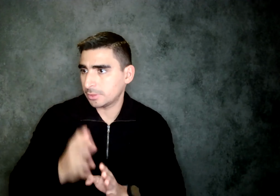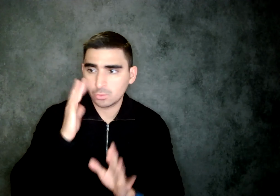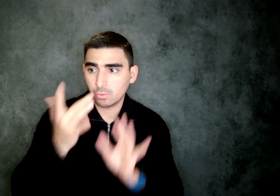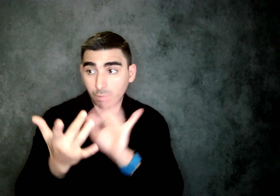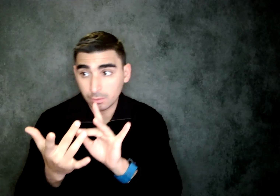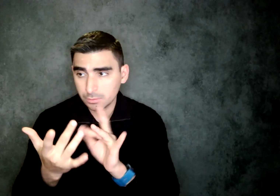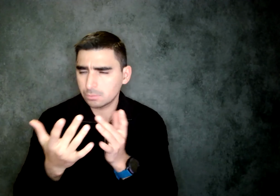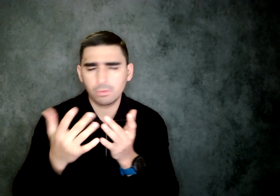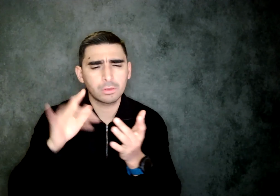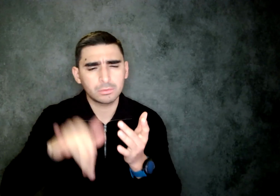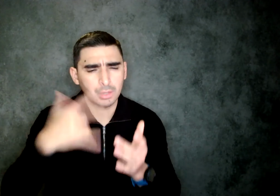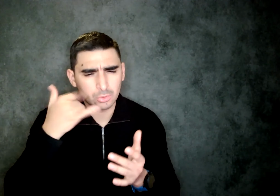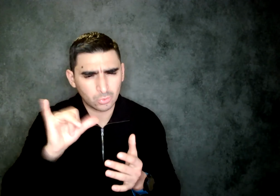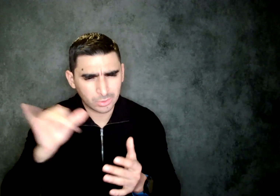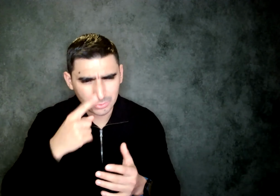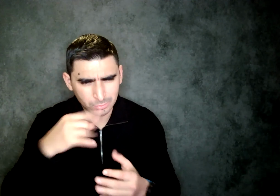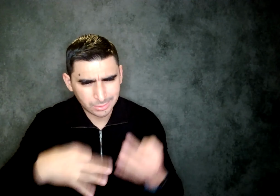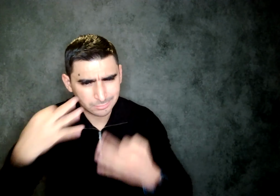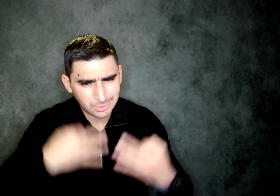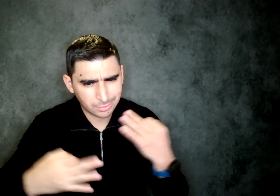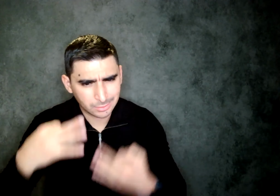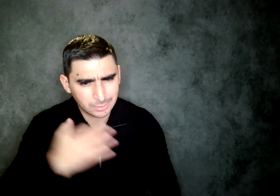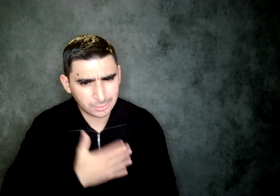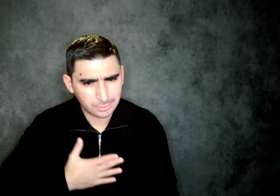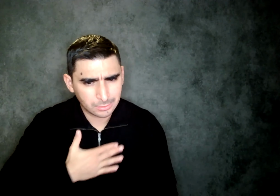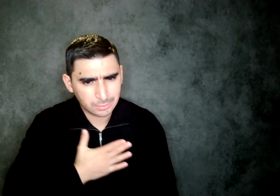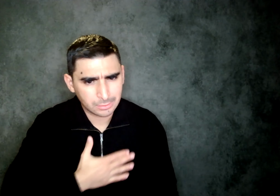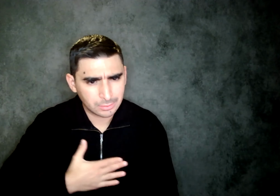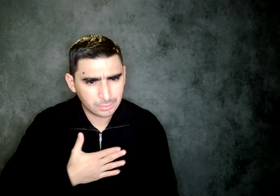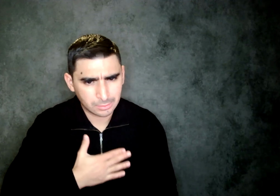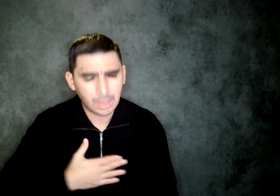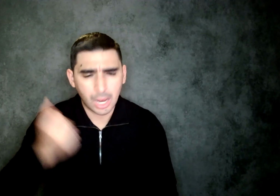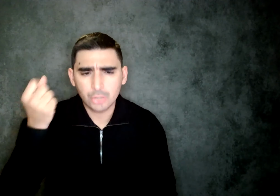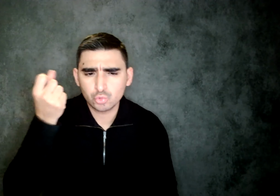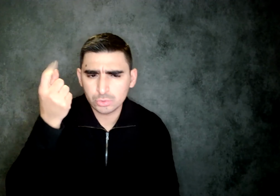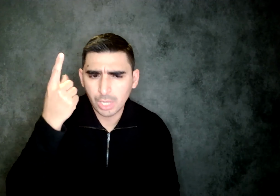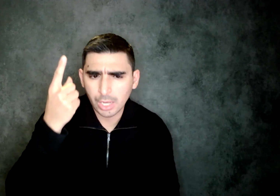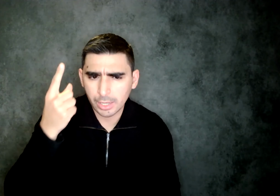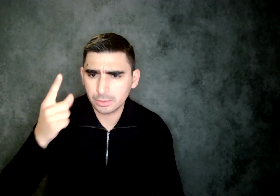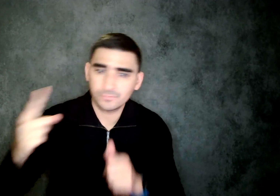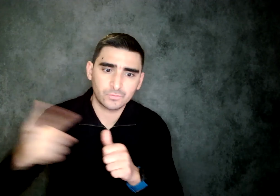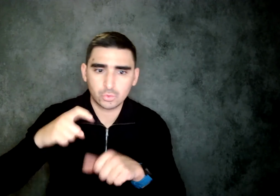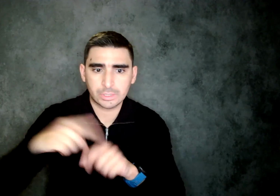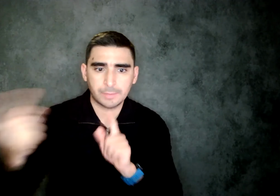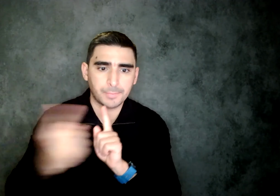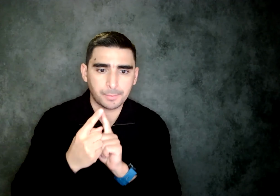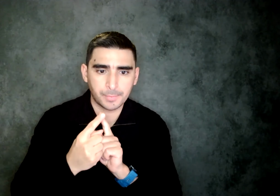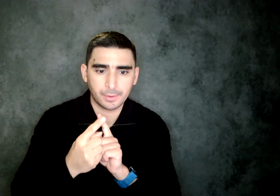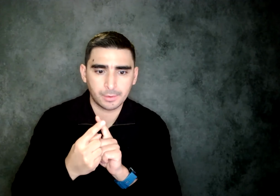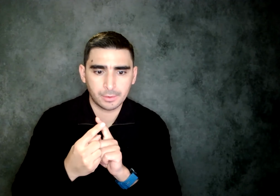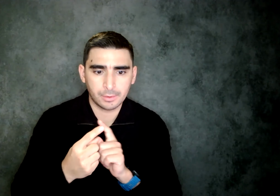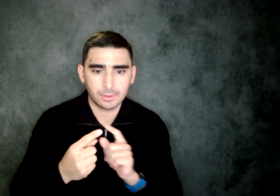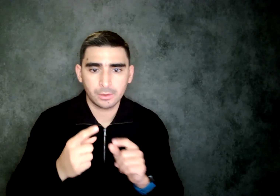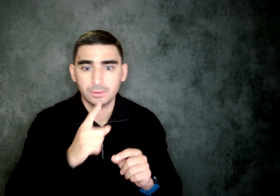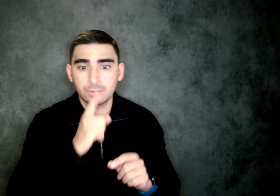week? Like, what does that look like? Can you walk me through the whole process? I get intake. How does the out dismiss? Actually, what I would